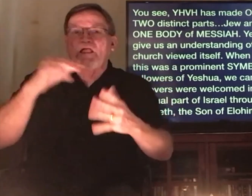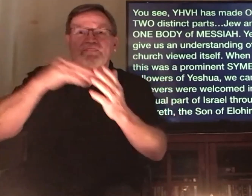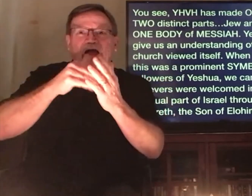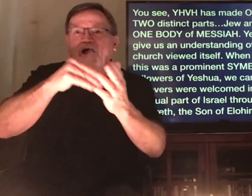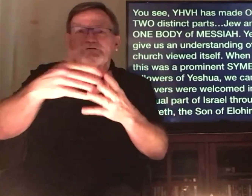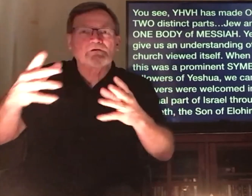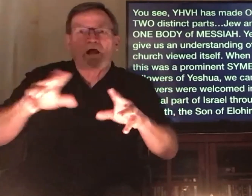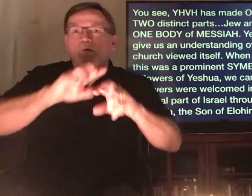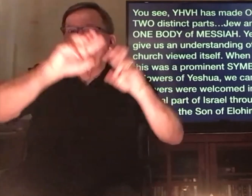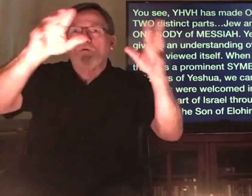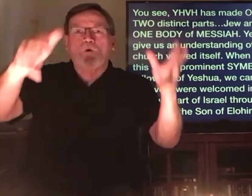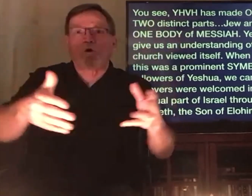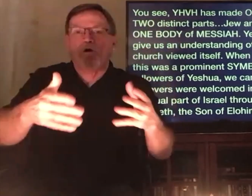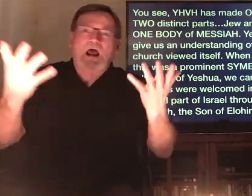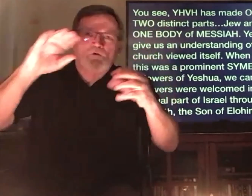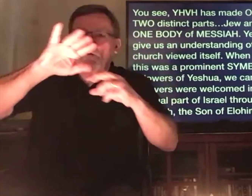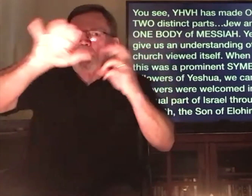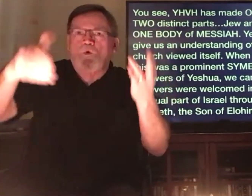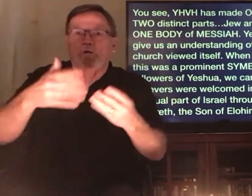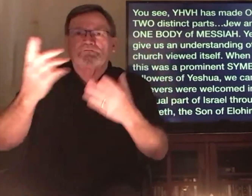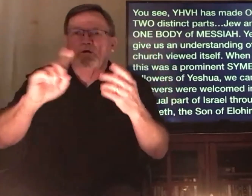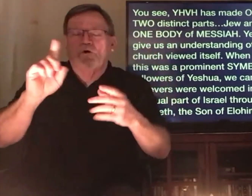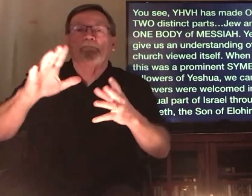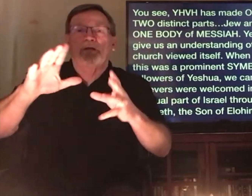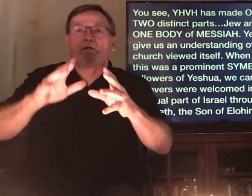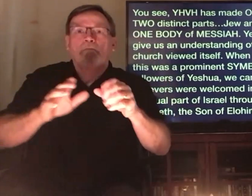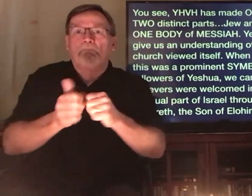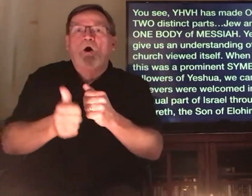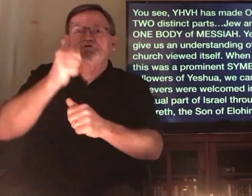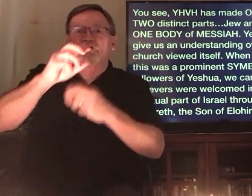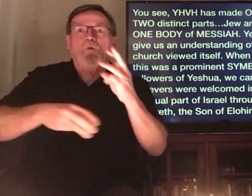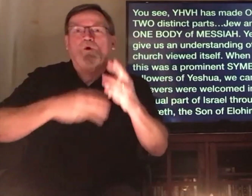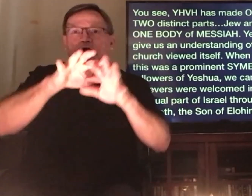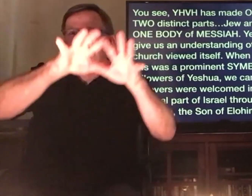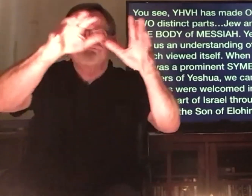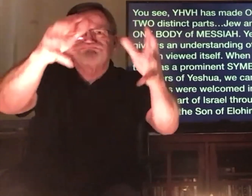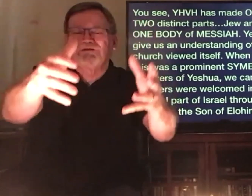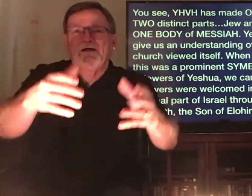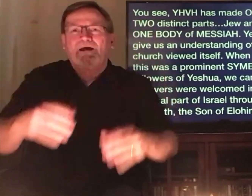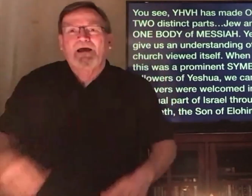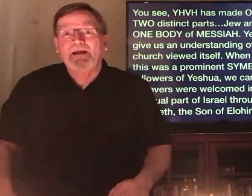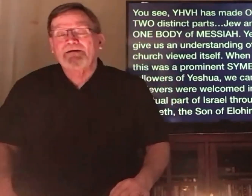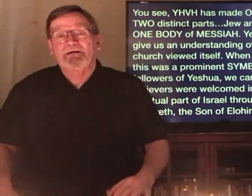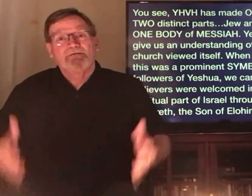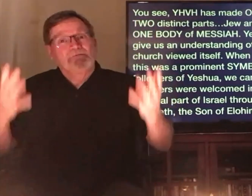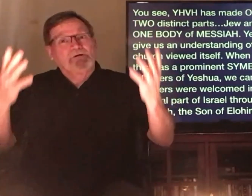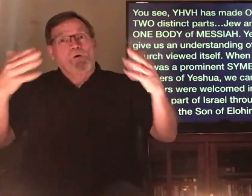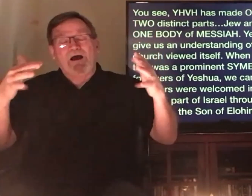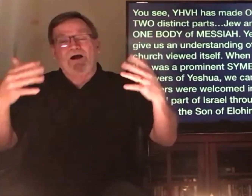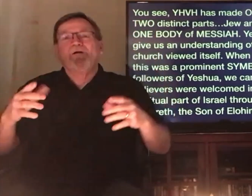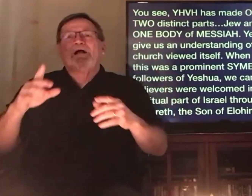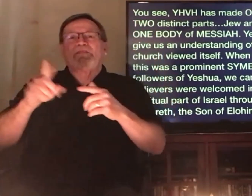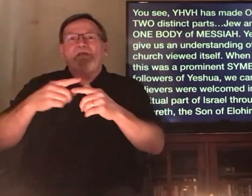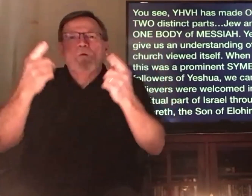and Jews, together. It will produce powerful around the world if they